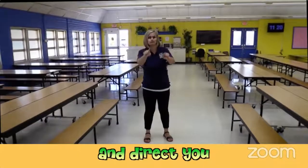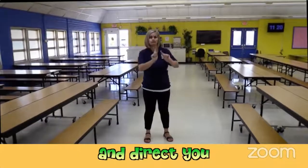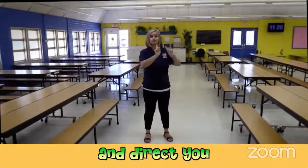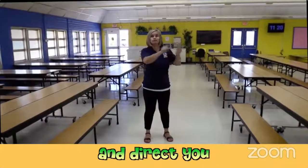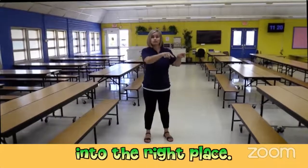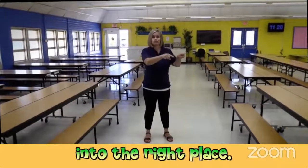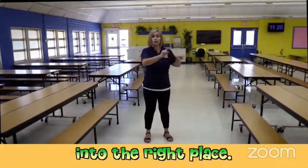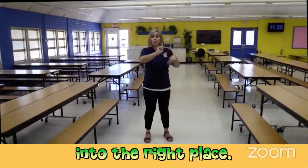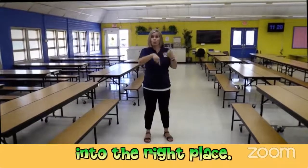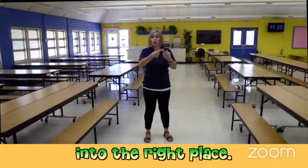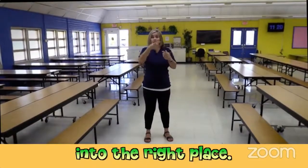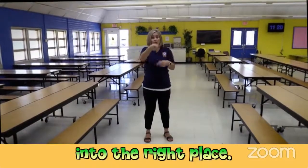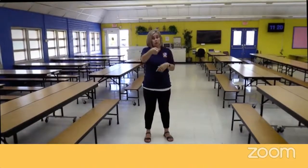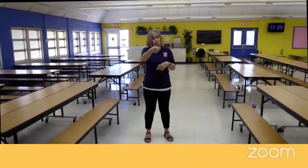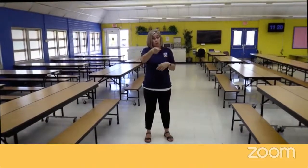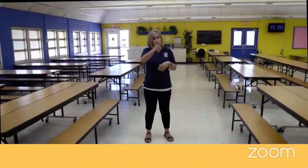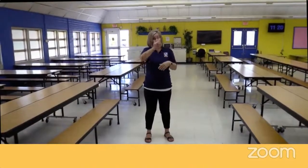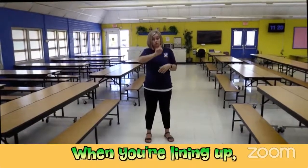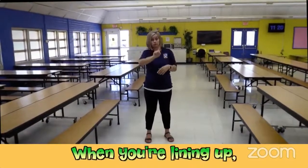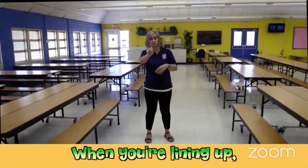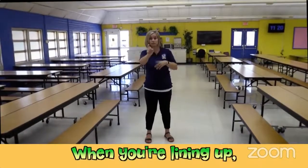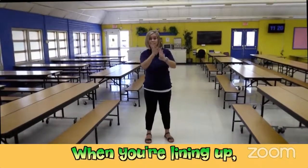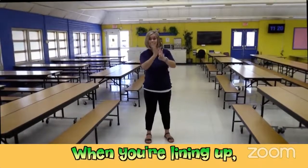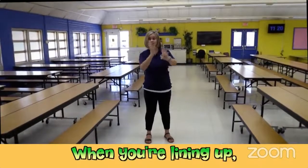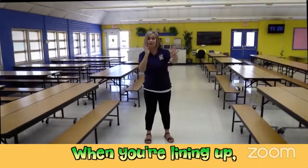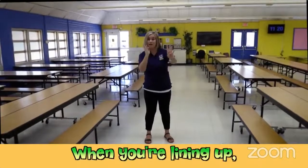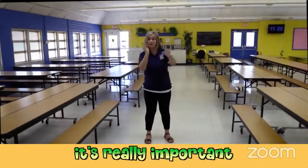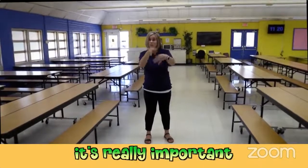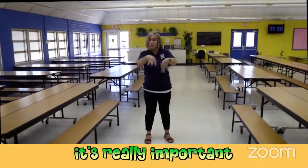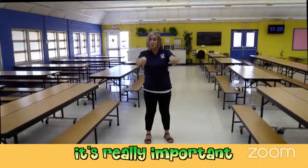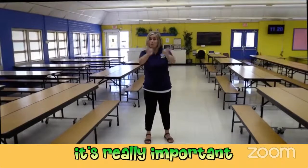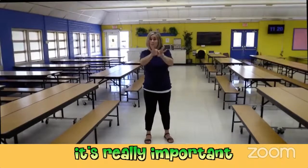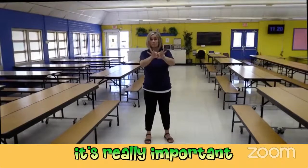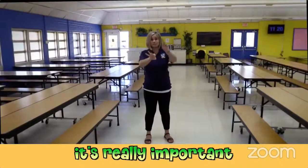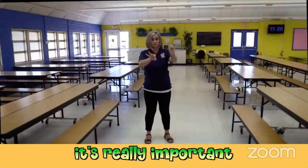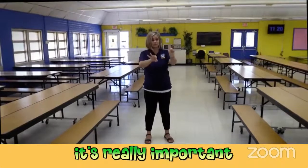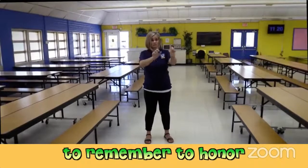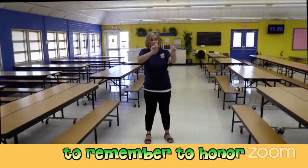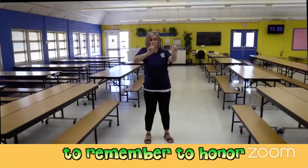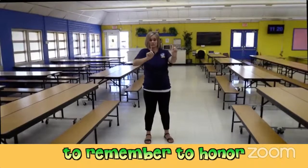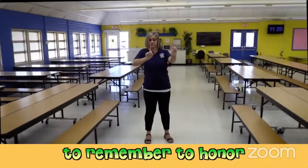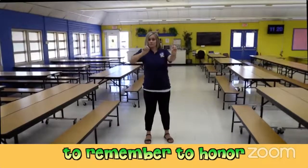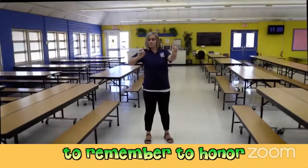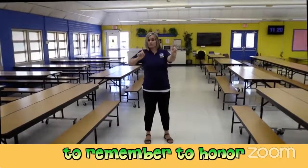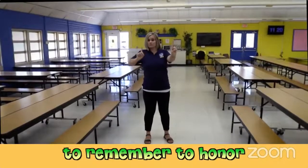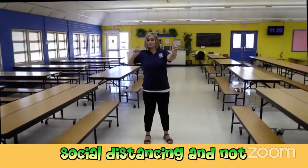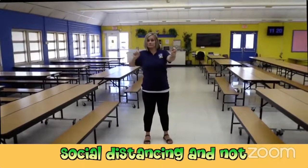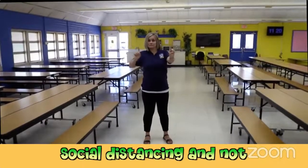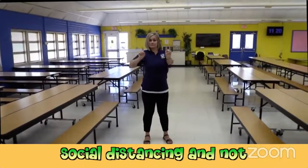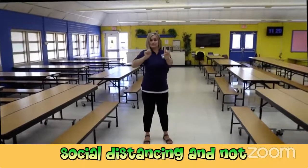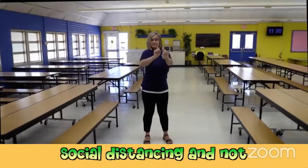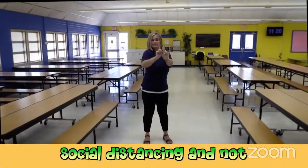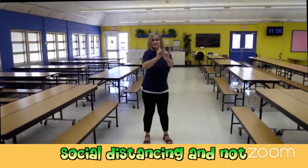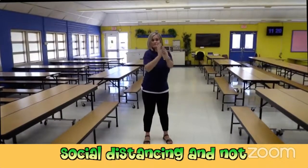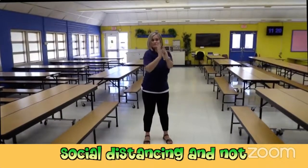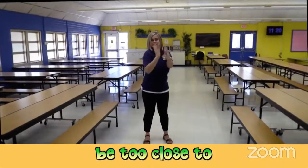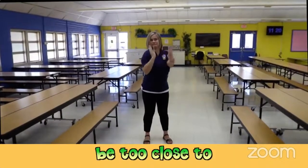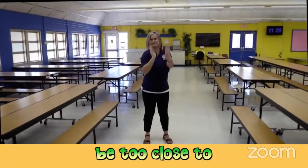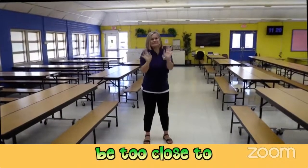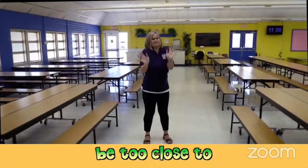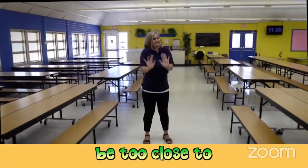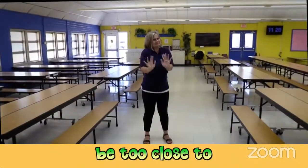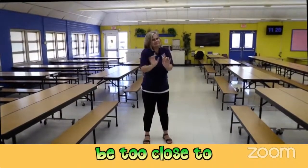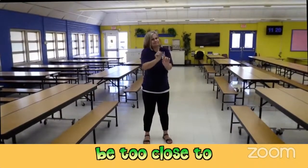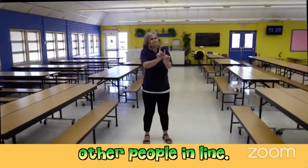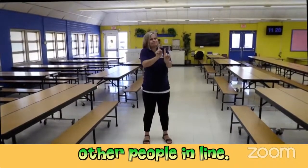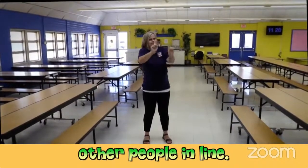and direct you into the right place. When you're lining up, it's really important to remember to honor social distancing and not be